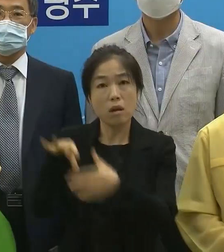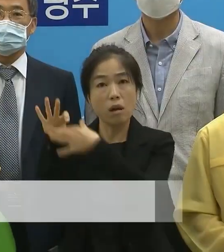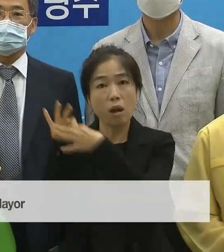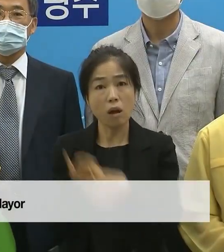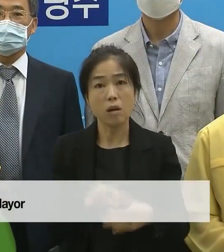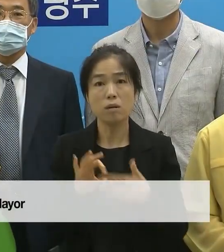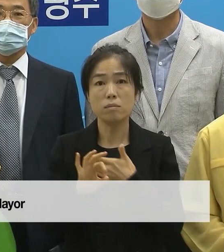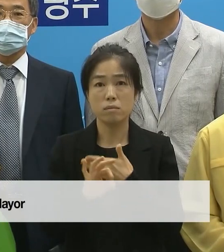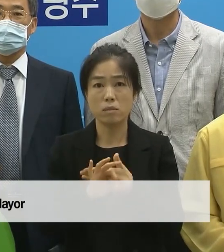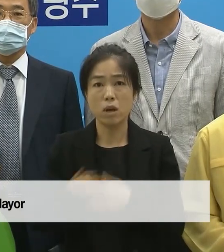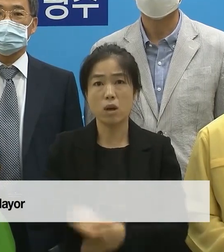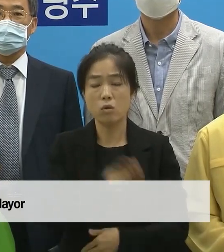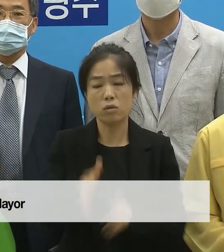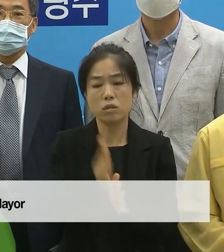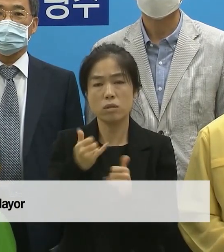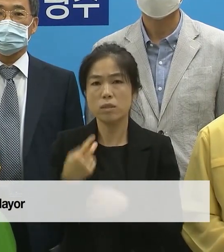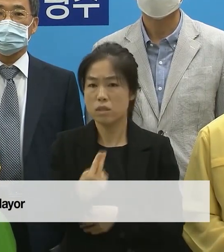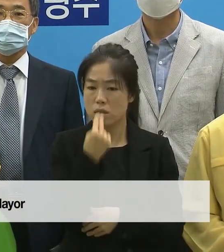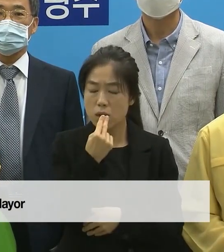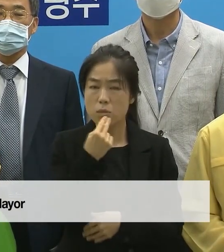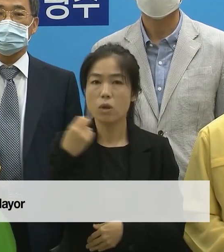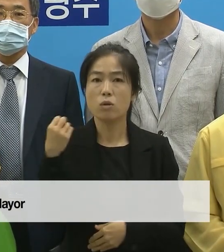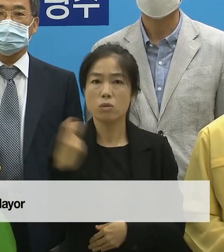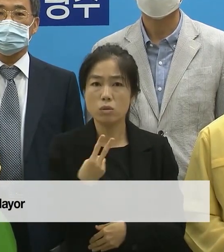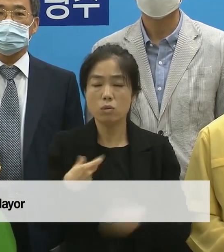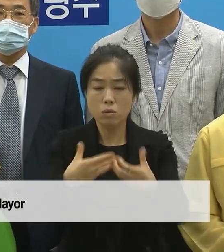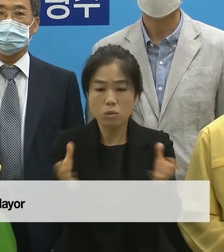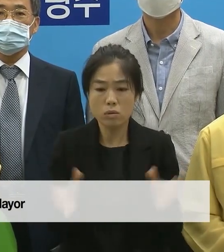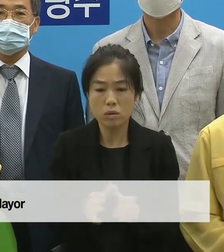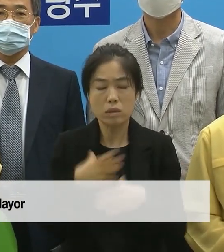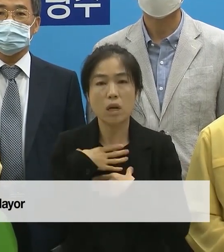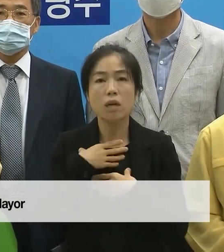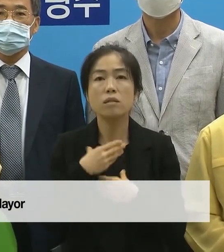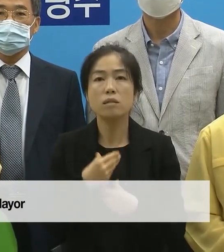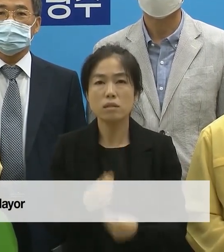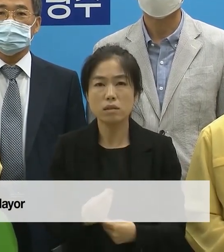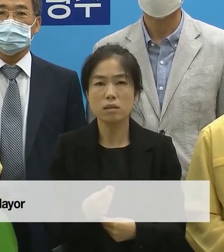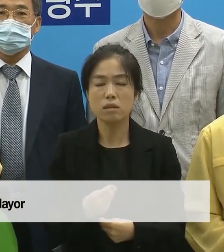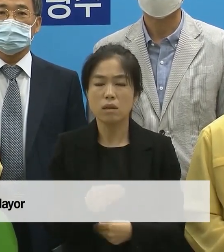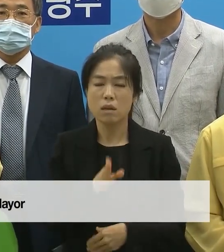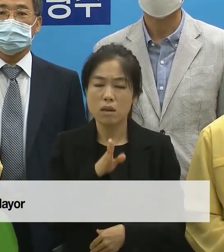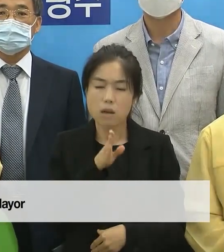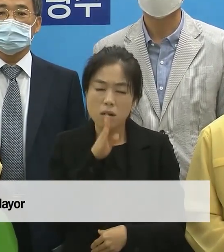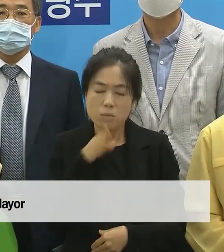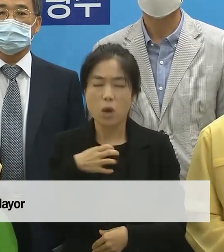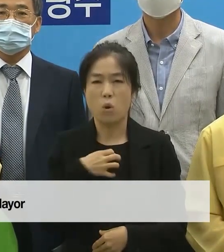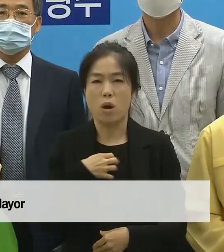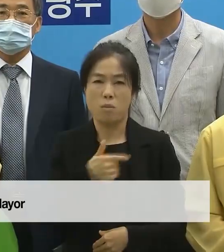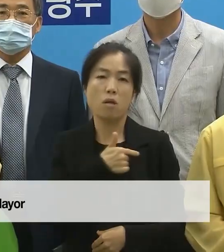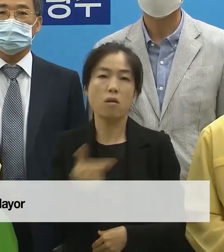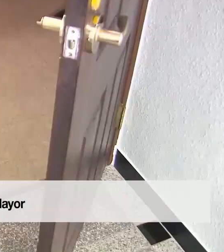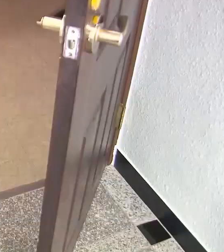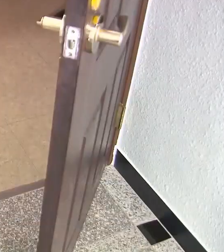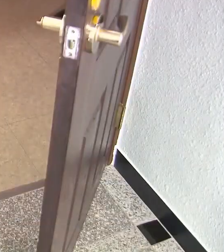If this persists, we are worried that this will cause serious damage to the safety of our